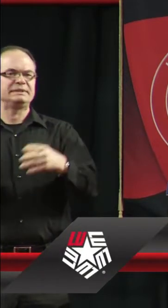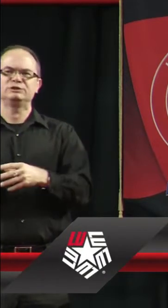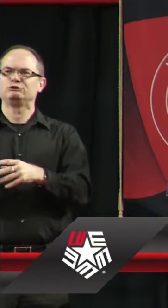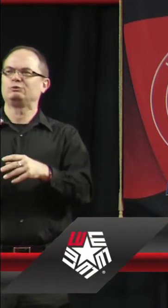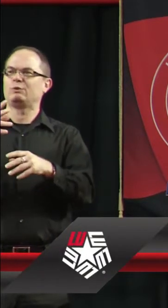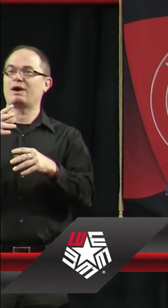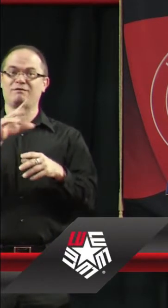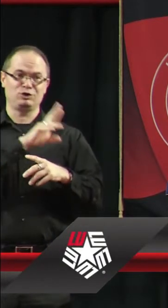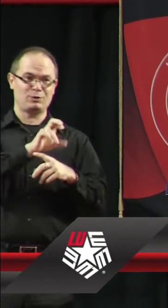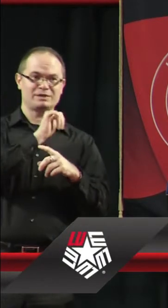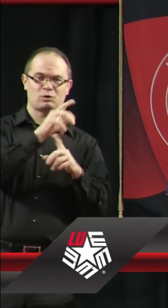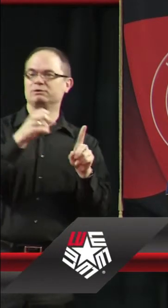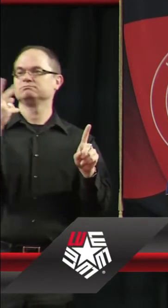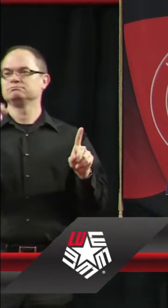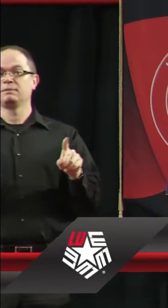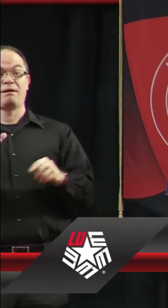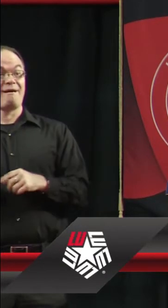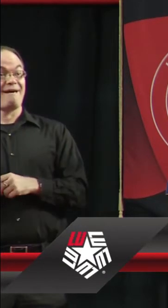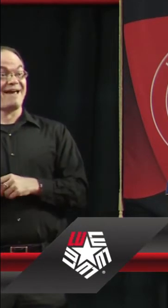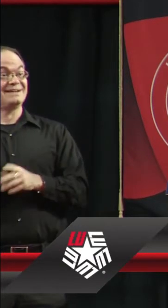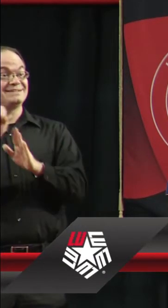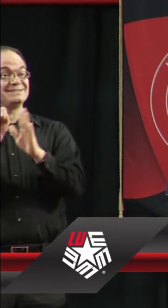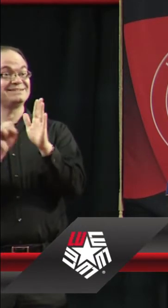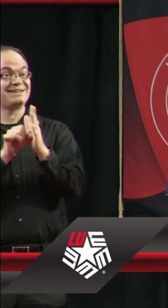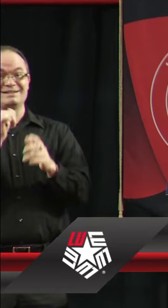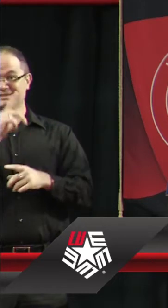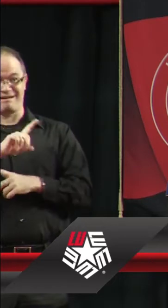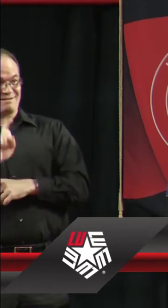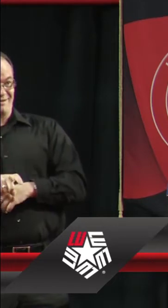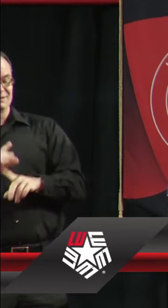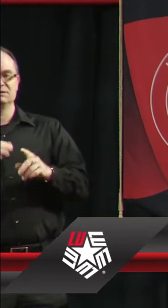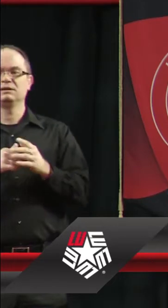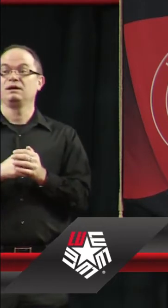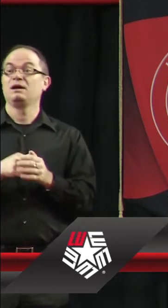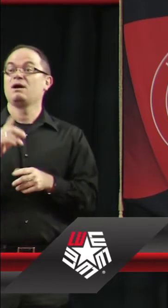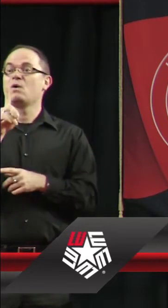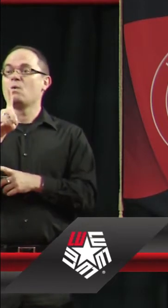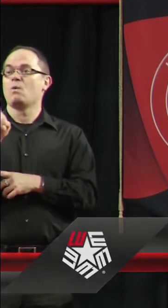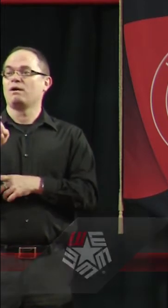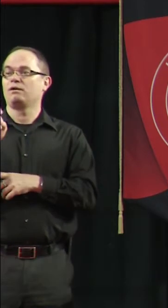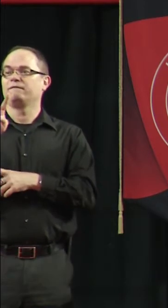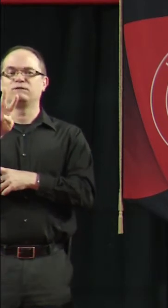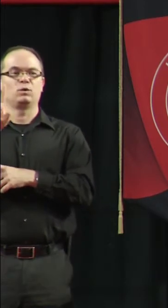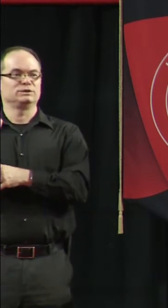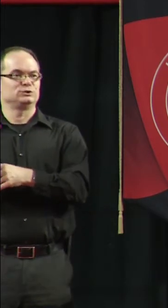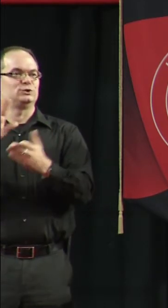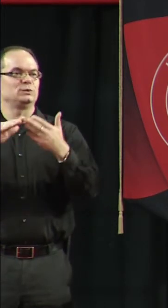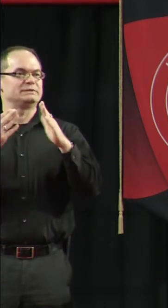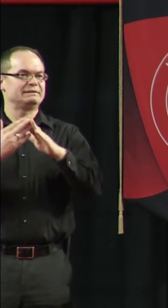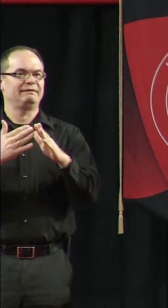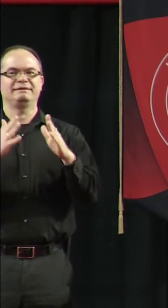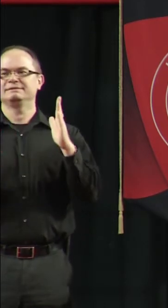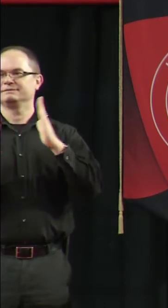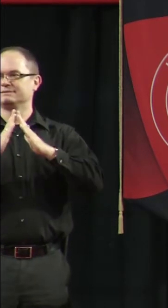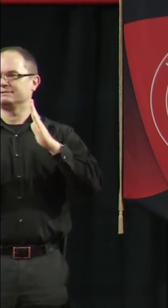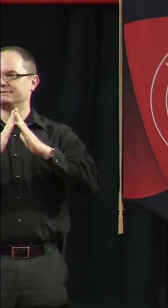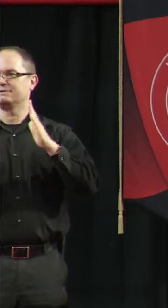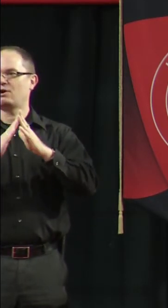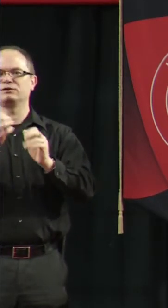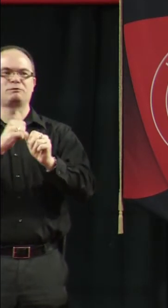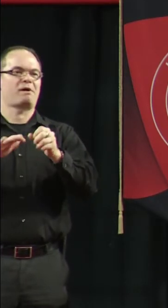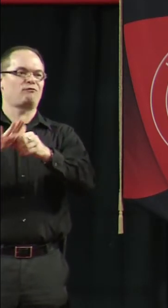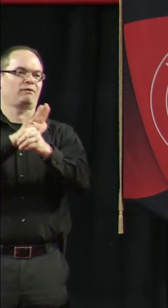outside of the United States, from 18 states other than Texas, and from 142 cities and towns from